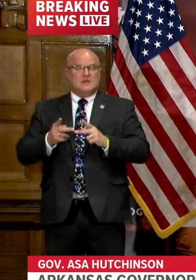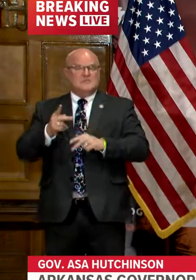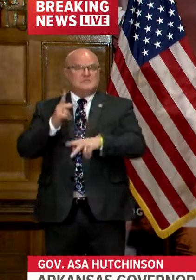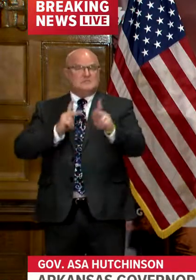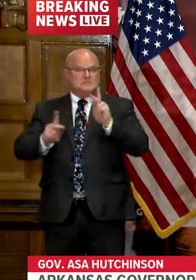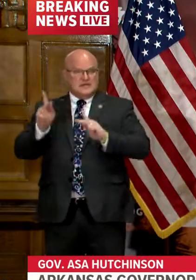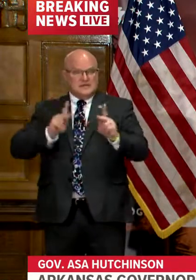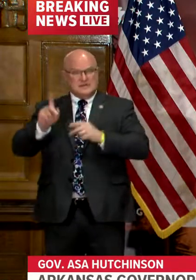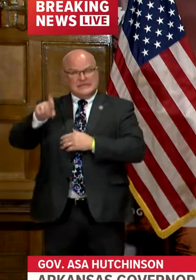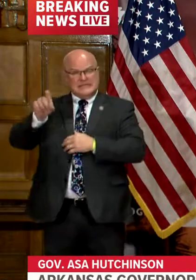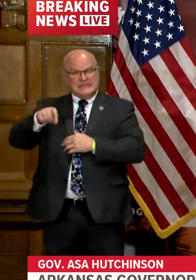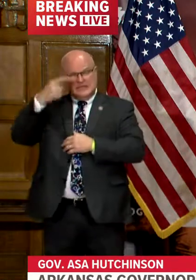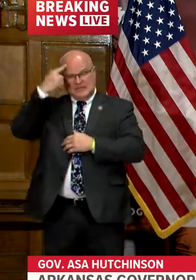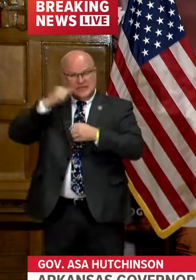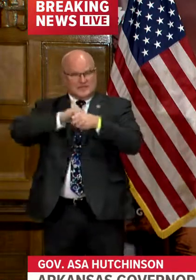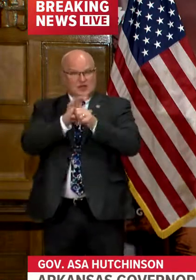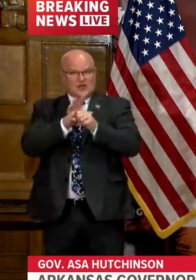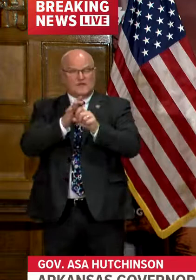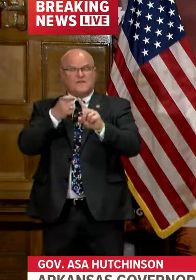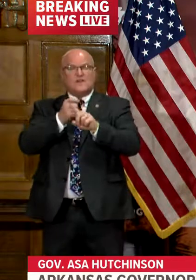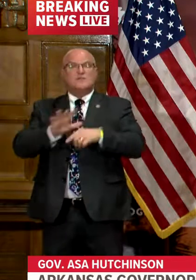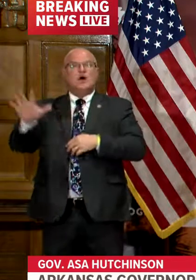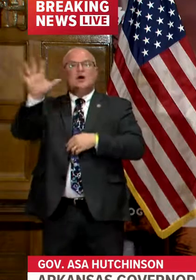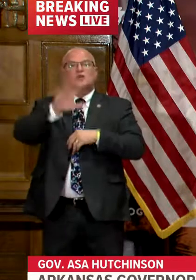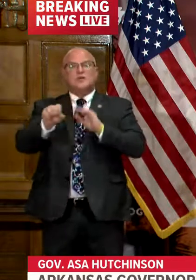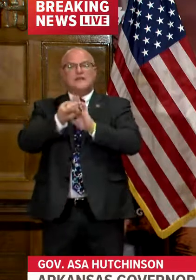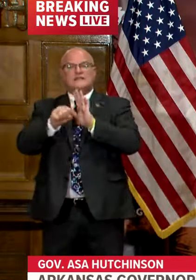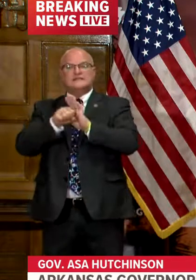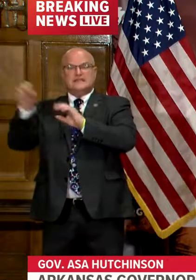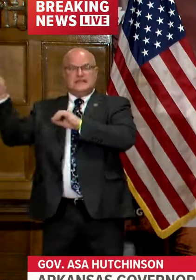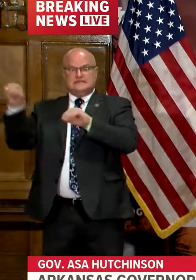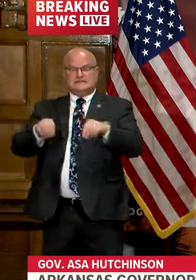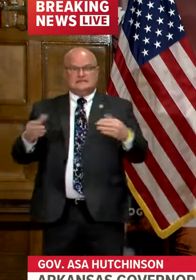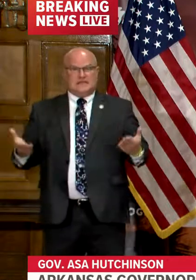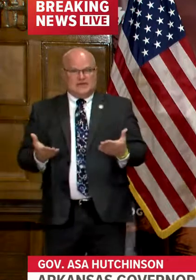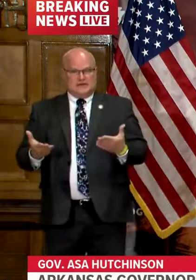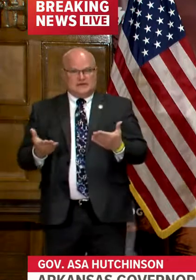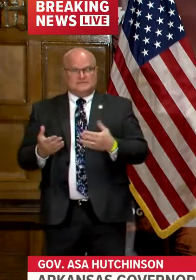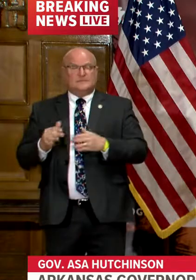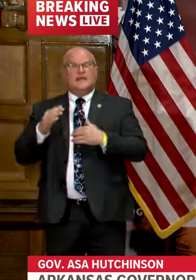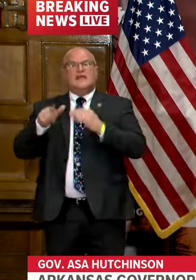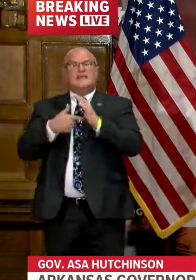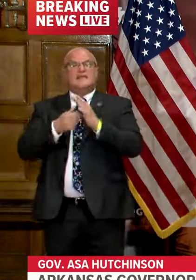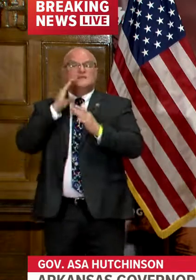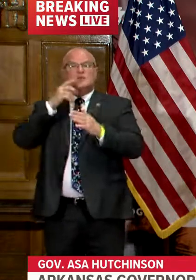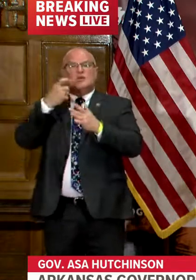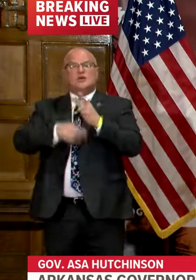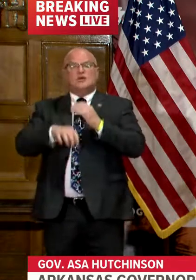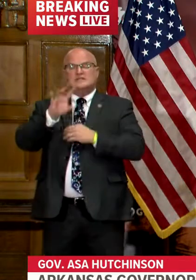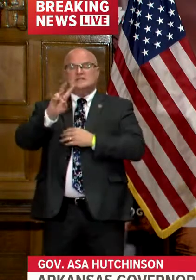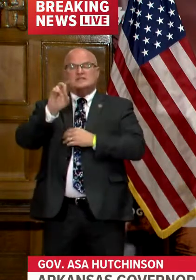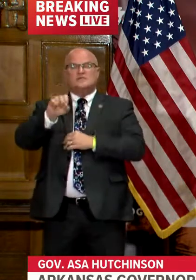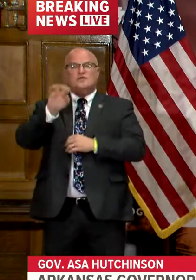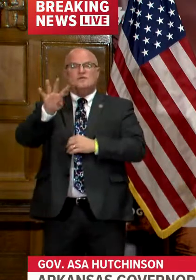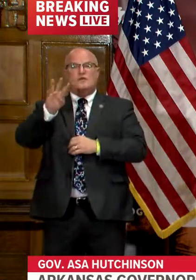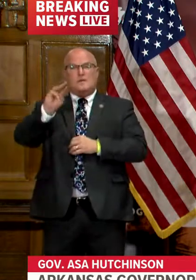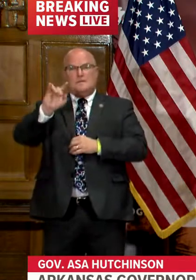need because of COVID from across the state. This build-out will cost $7.4